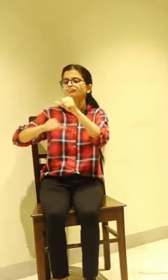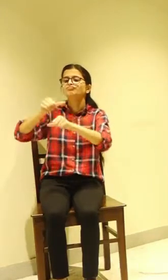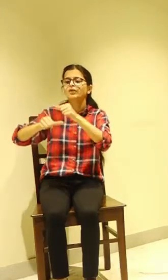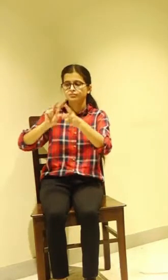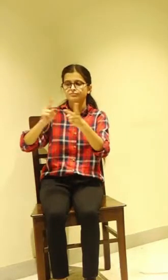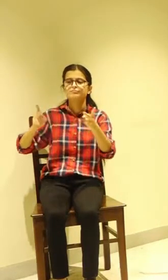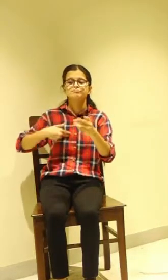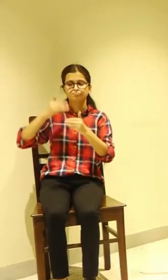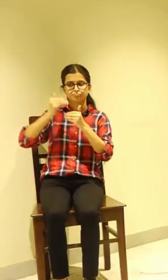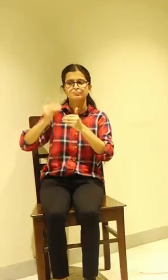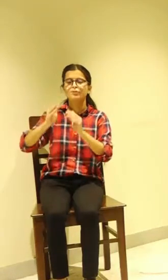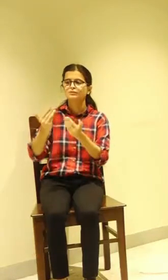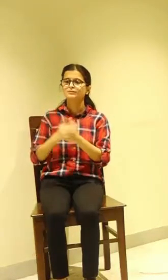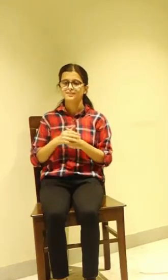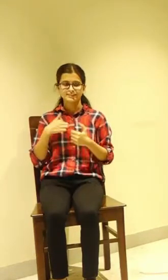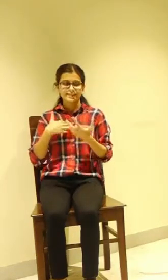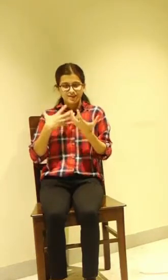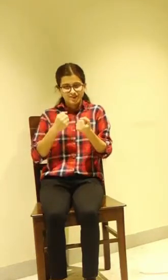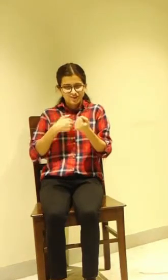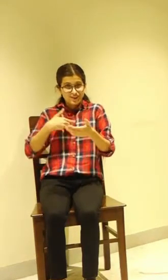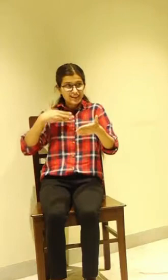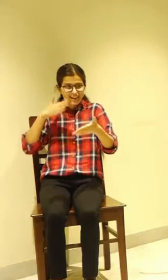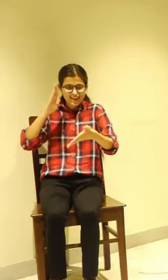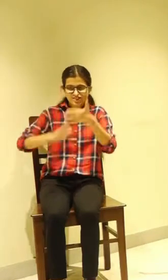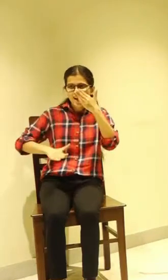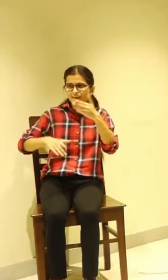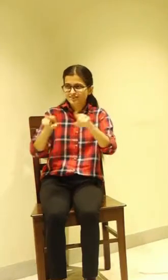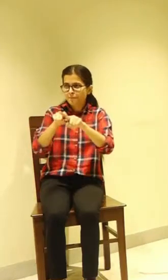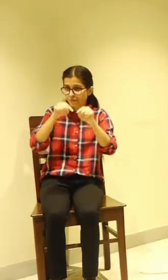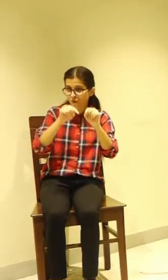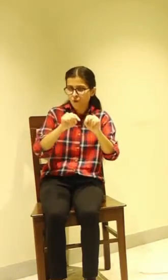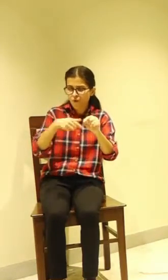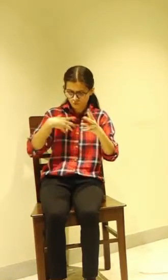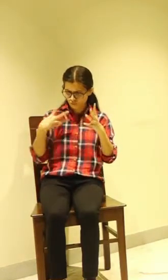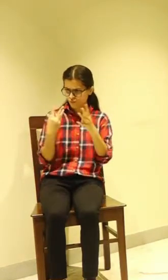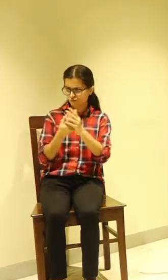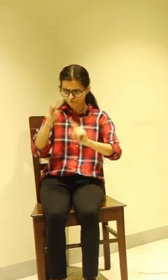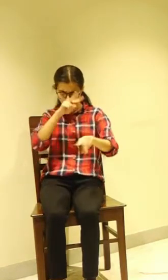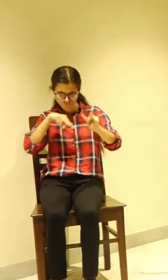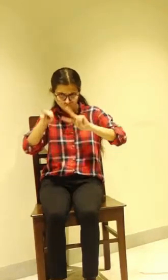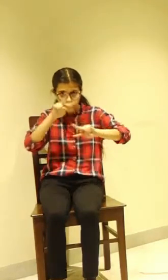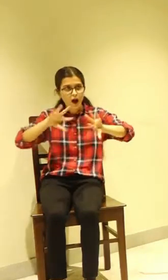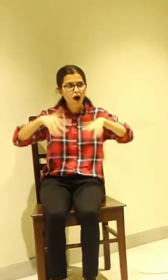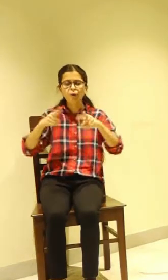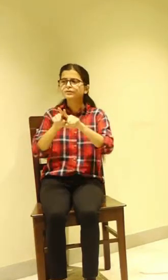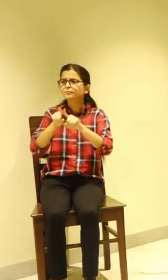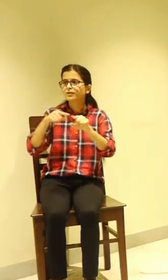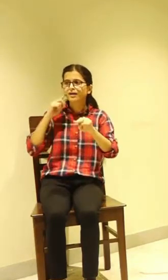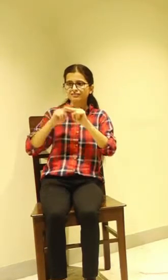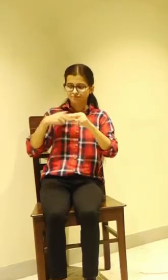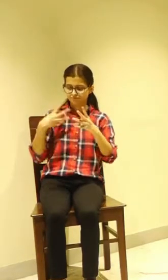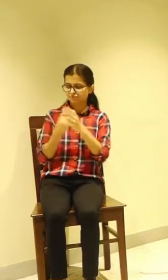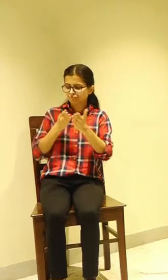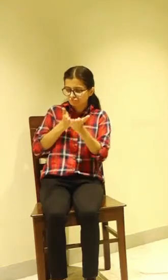rights. Now, I'd like to challenge this version of how we should be viewing it to some extent, to see where it can lead